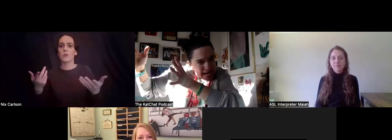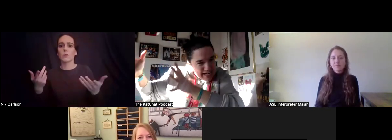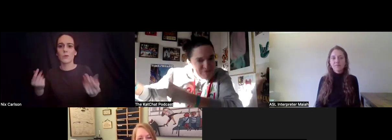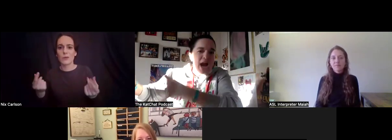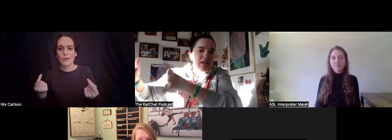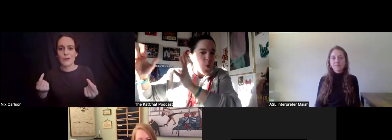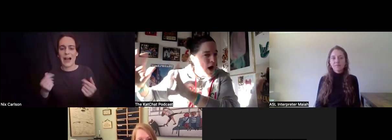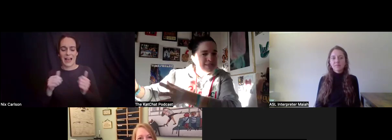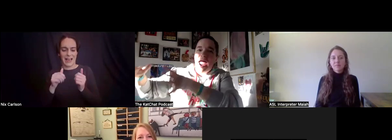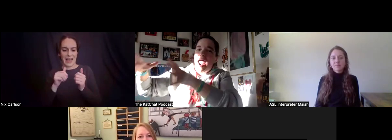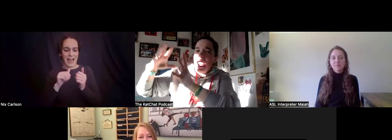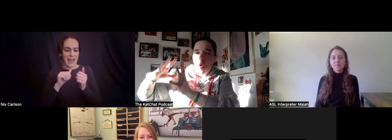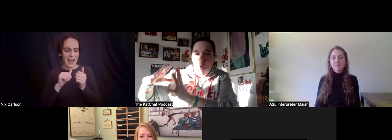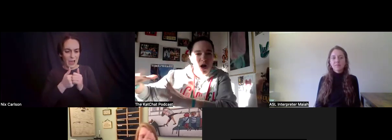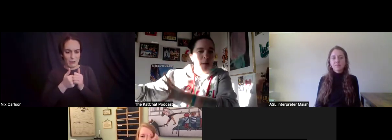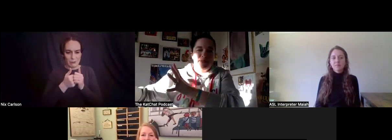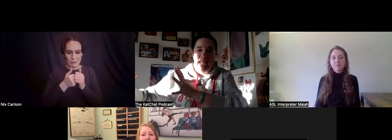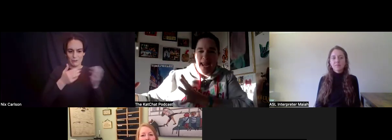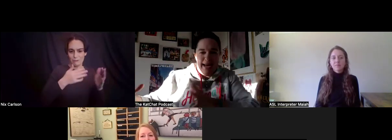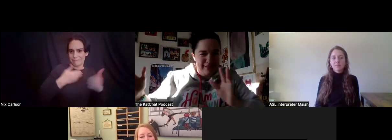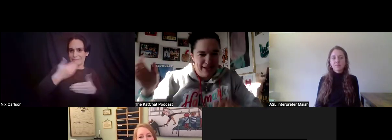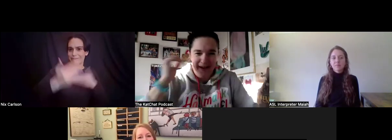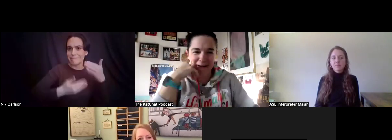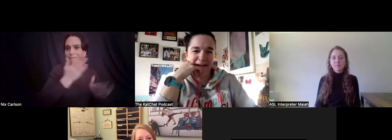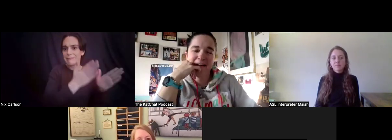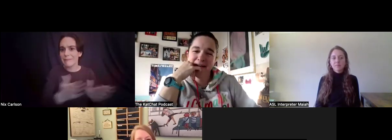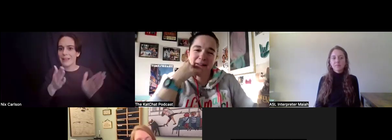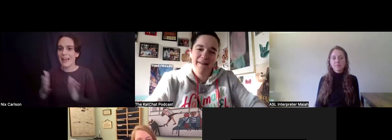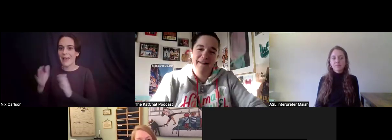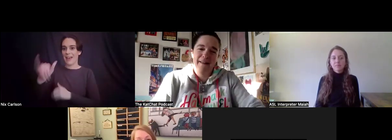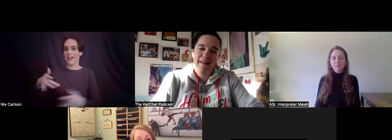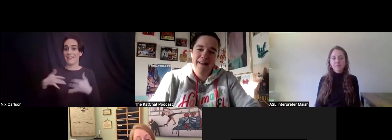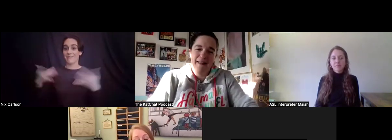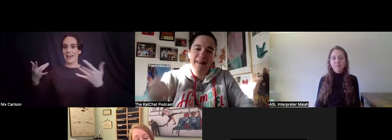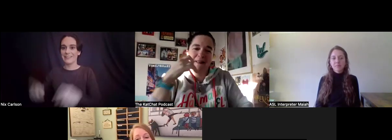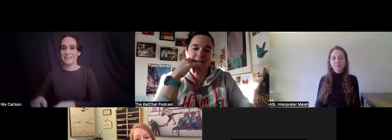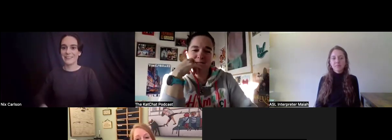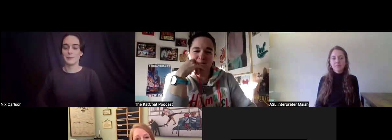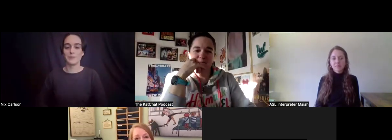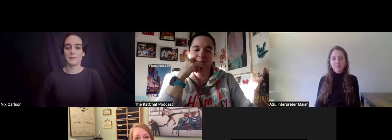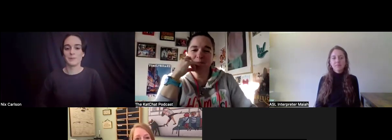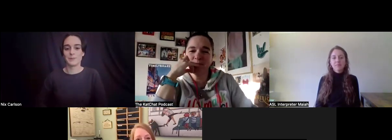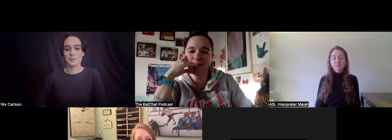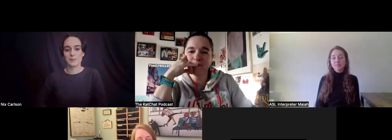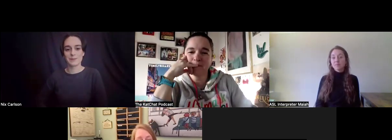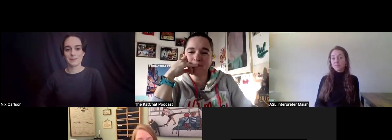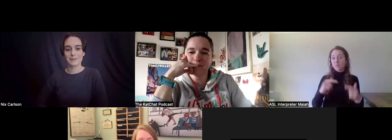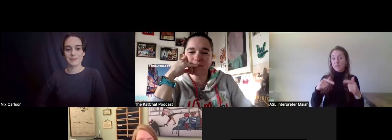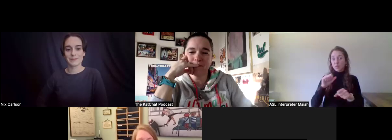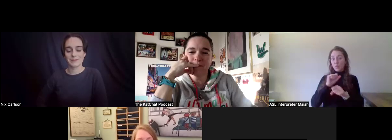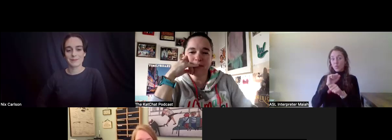to the big event one day or a couple of days. So this has been a work in progress